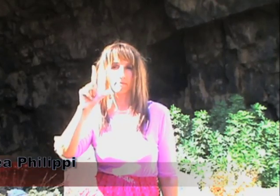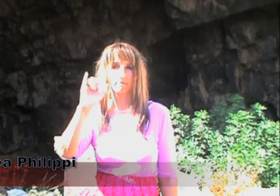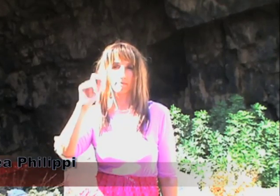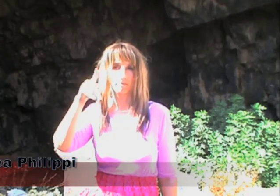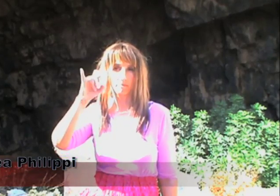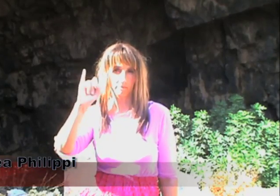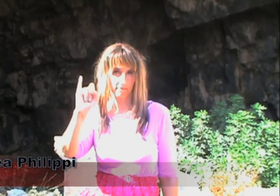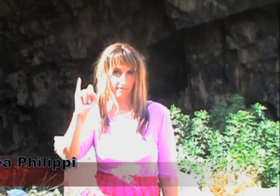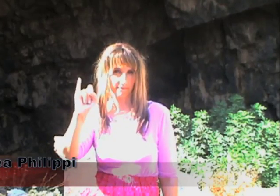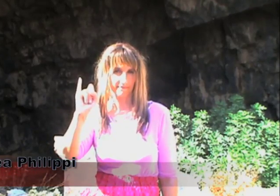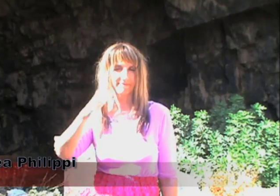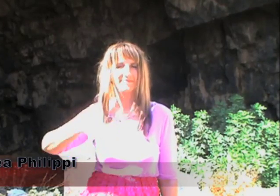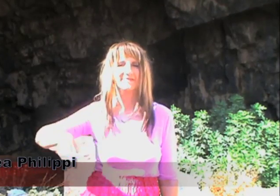Philippi.